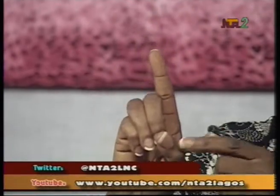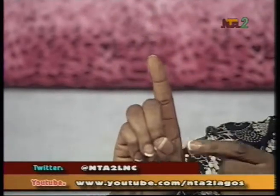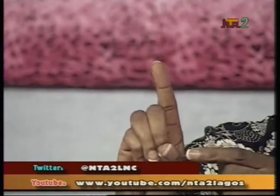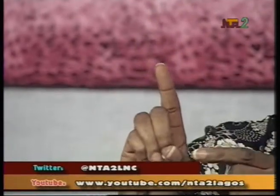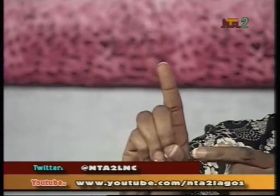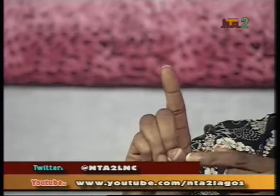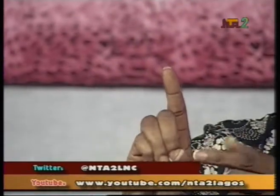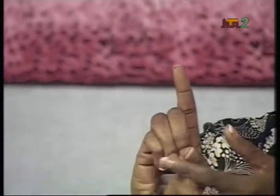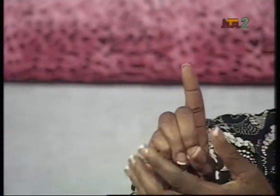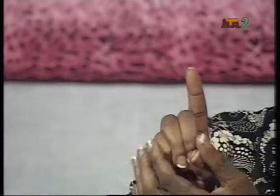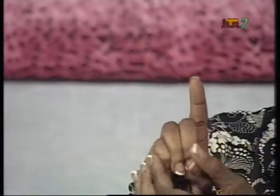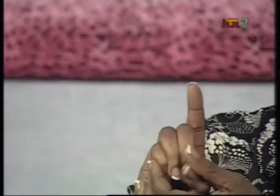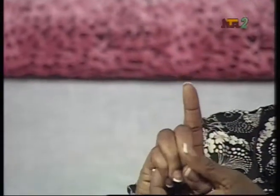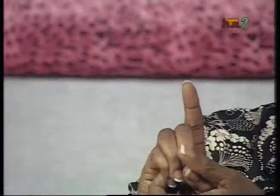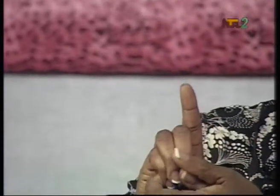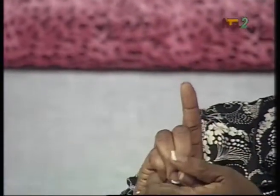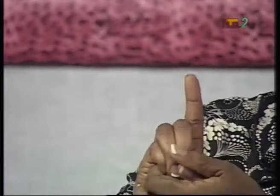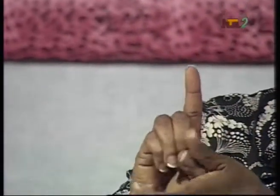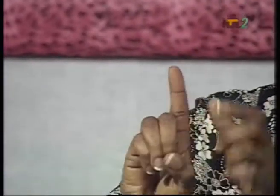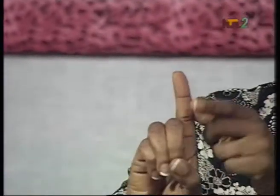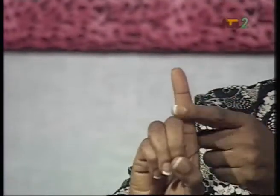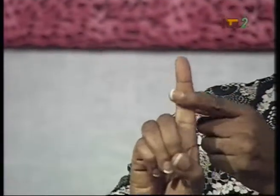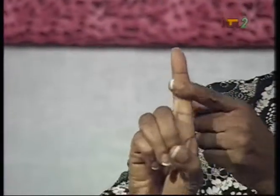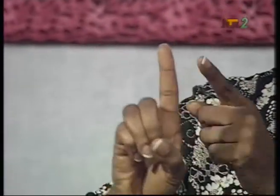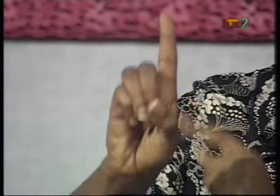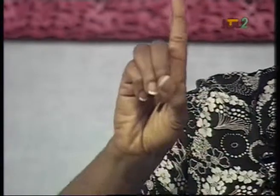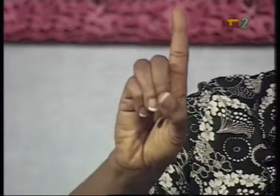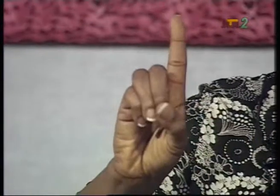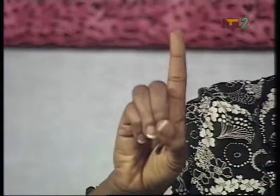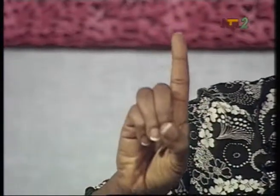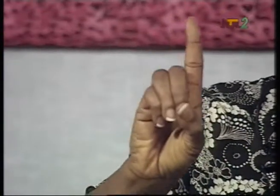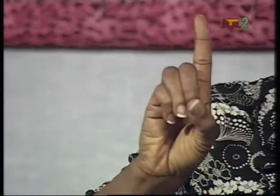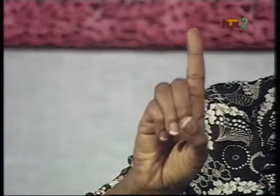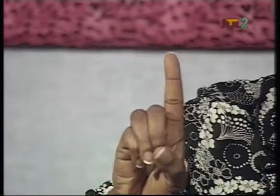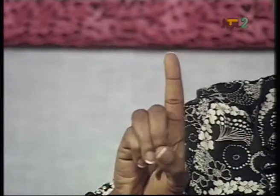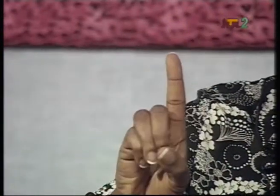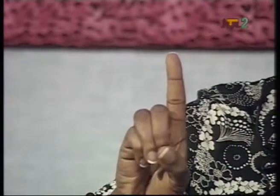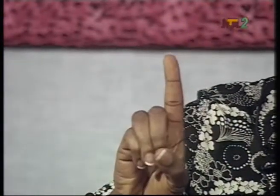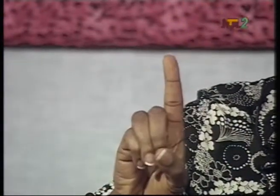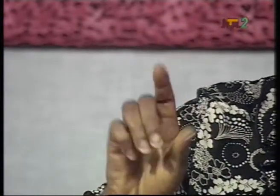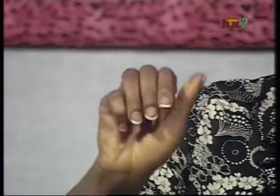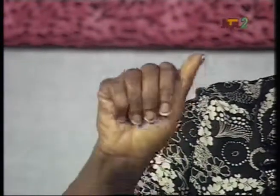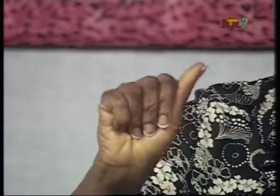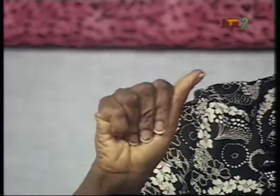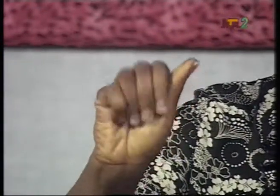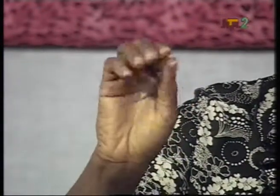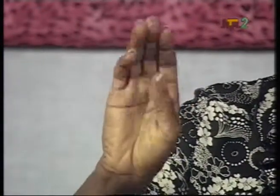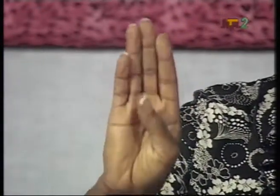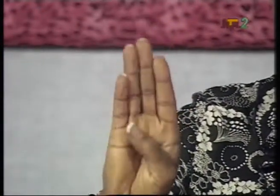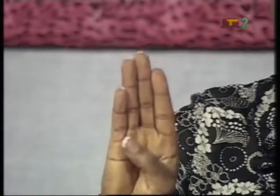your thumb against all other fingers, extending the index finger. That's letter D. A, B,